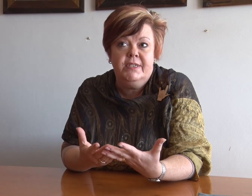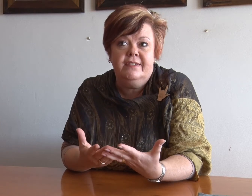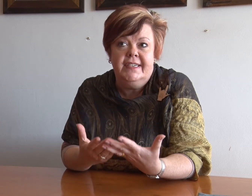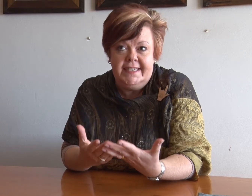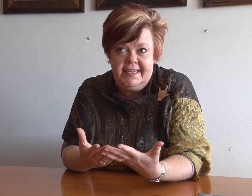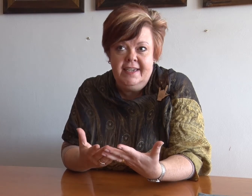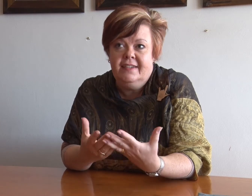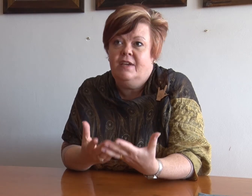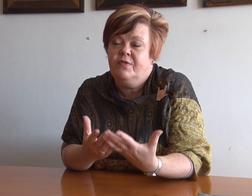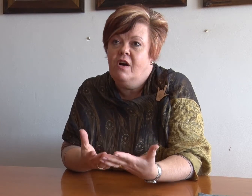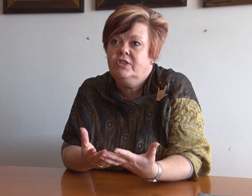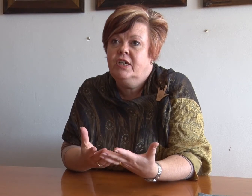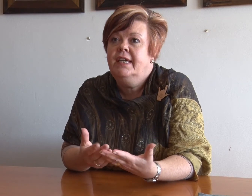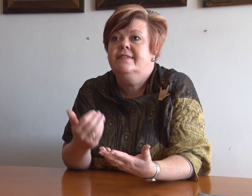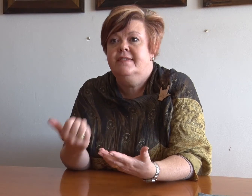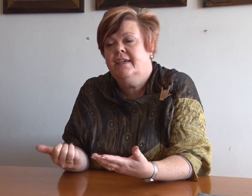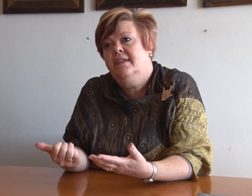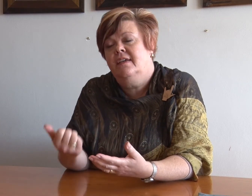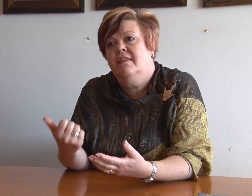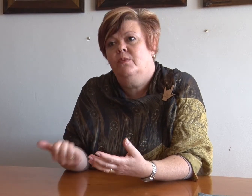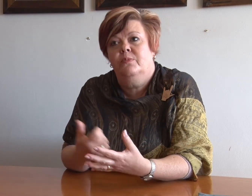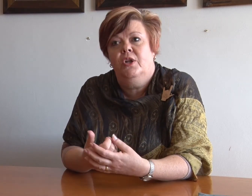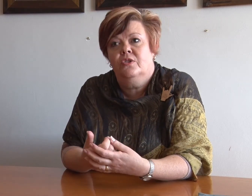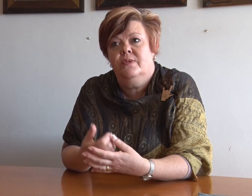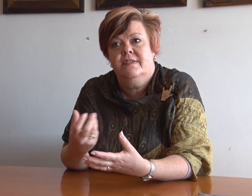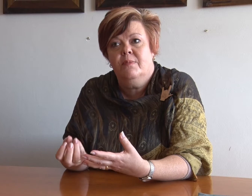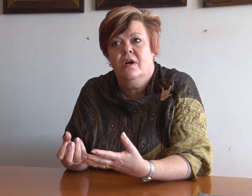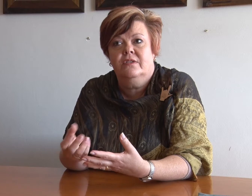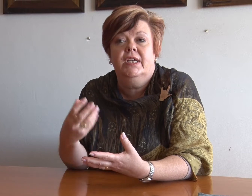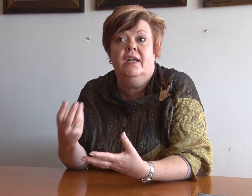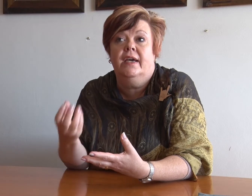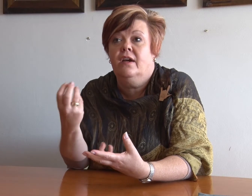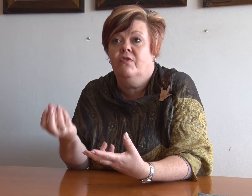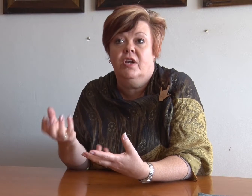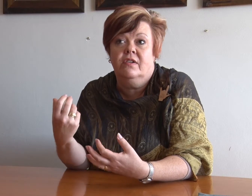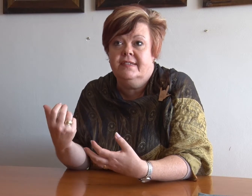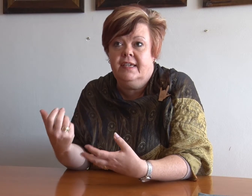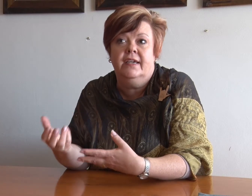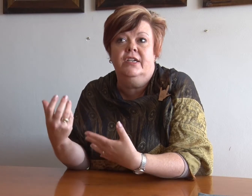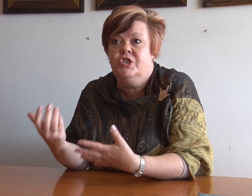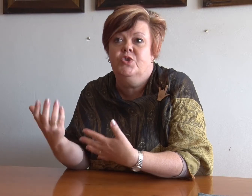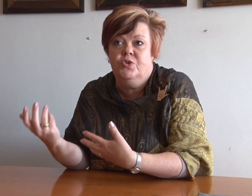capital D, deaf culture. Secondly, they will belong to a subculture like Afrikaans, English, Sotho,